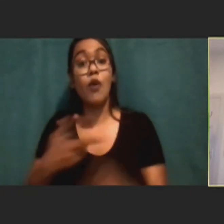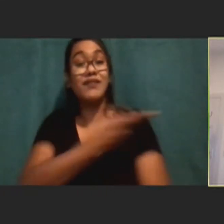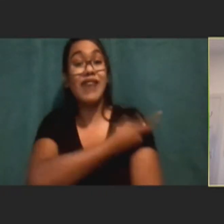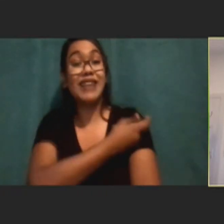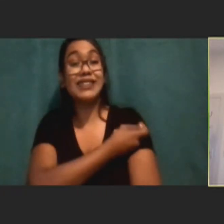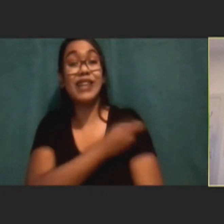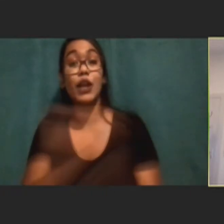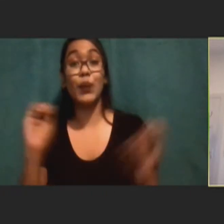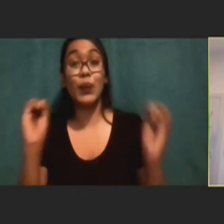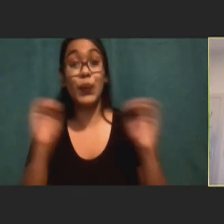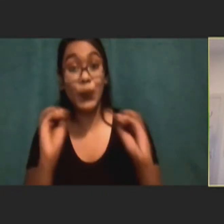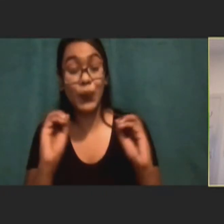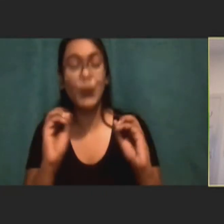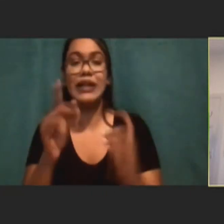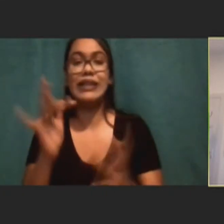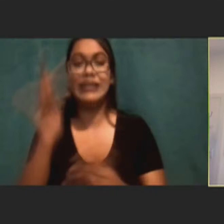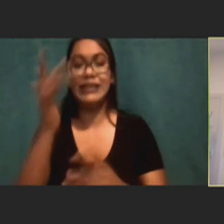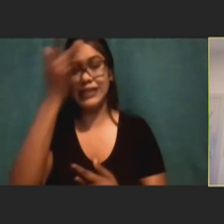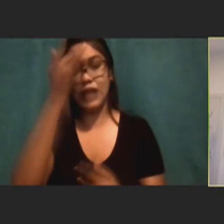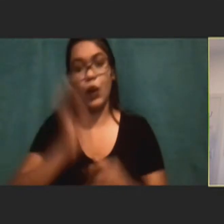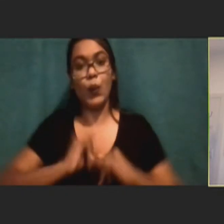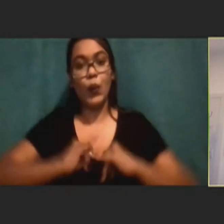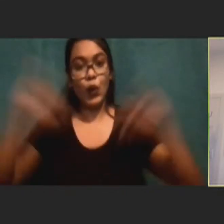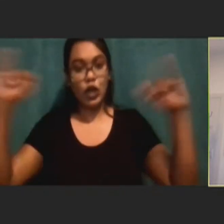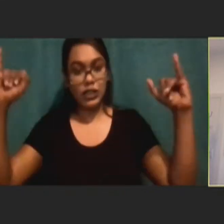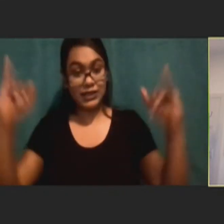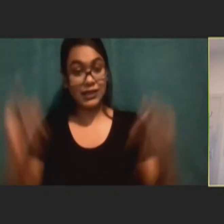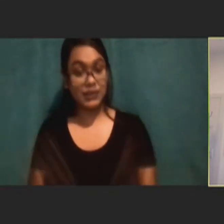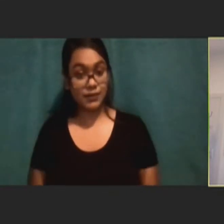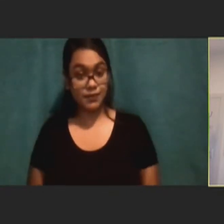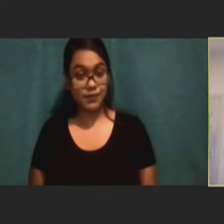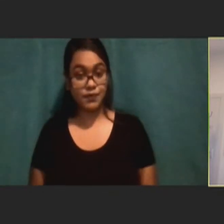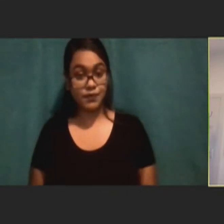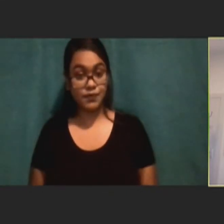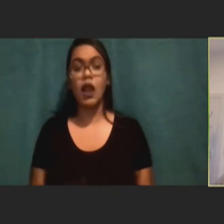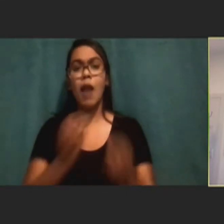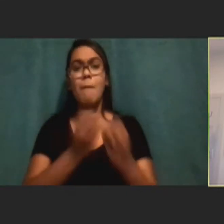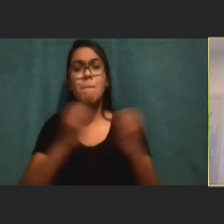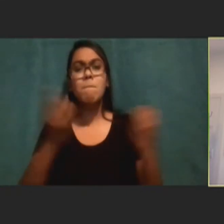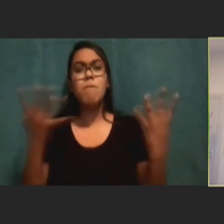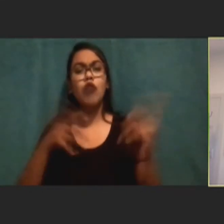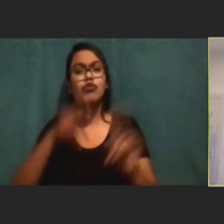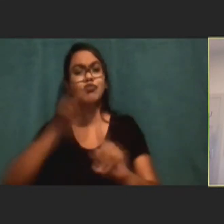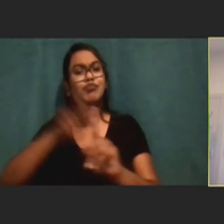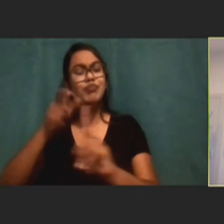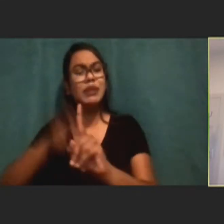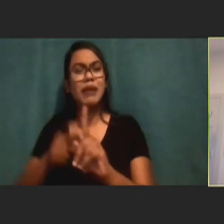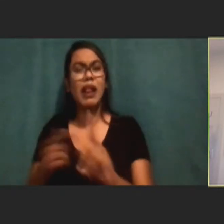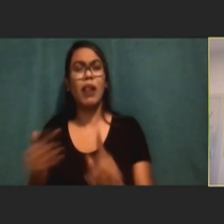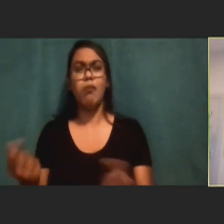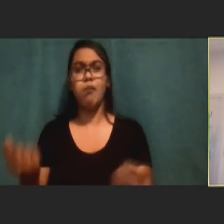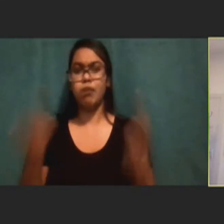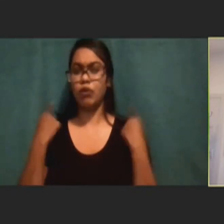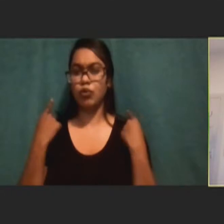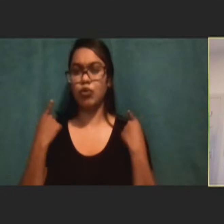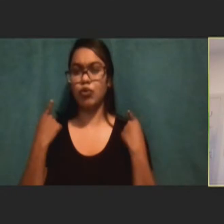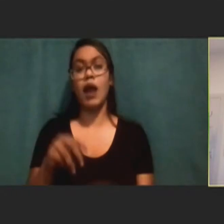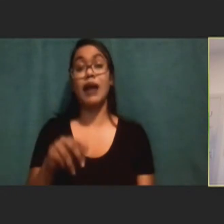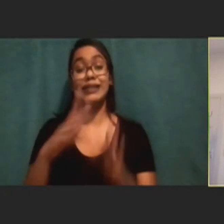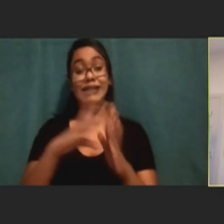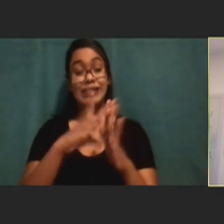The key areas where mandates might be effective. So I think people misunderstand the mandate story. So at the